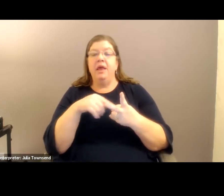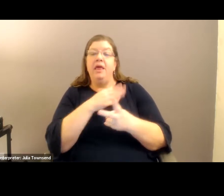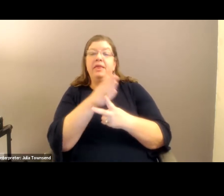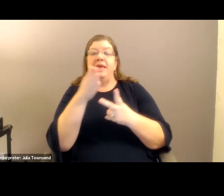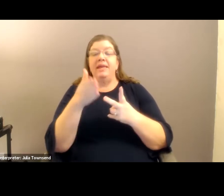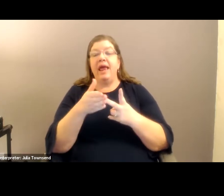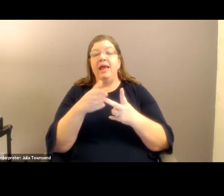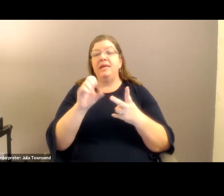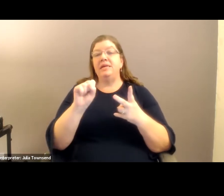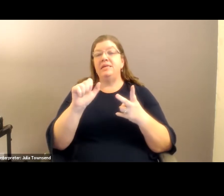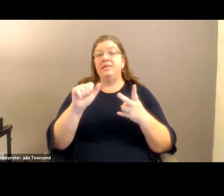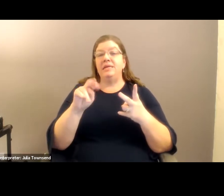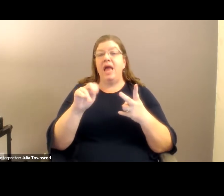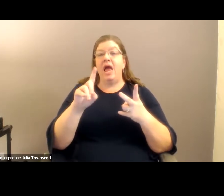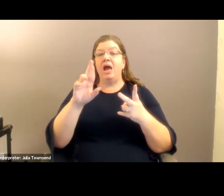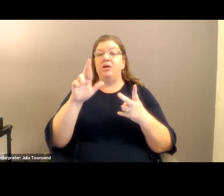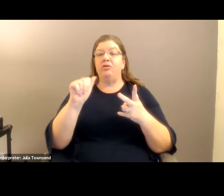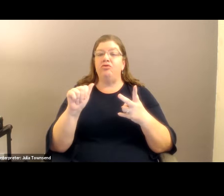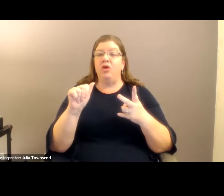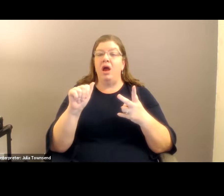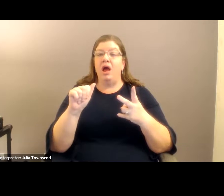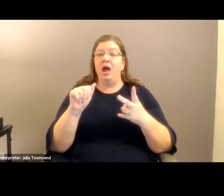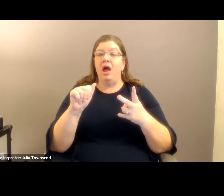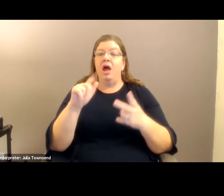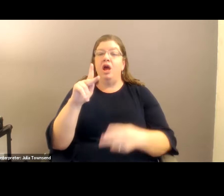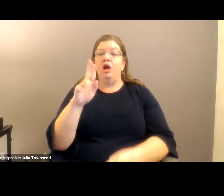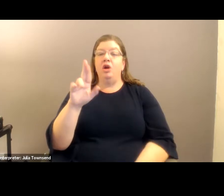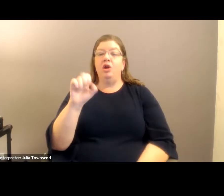is Sandra Cushion.